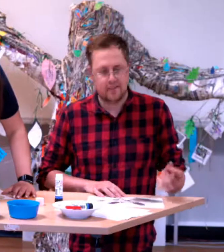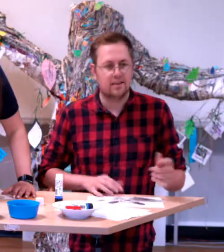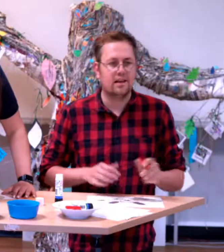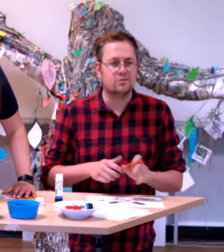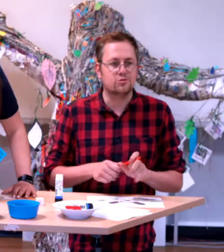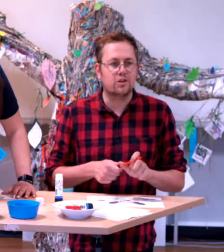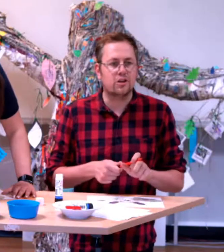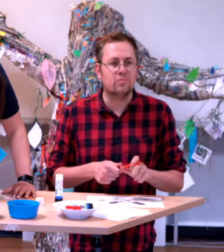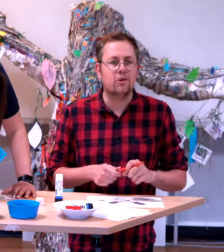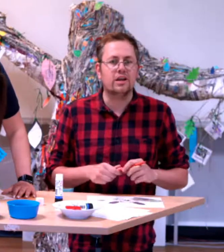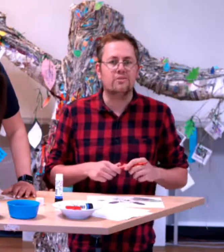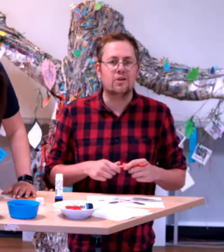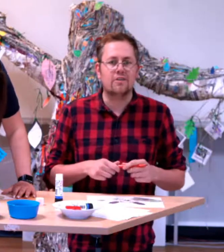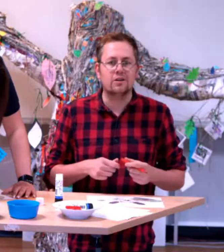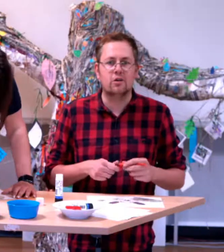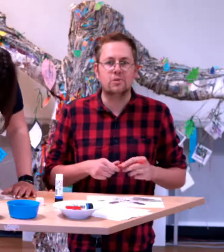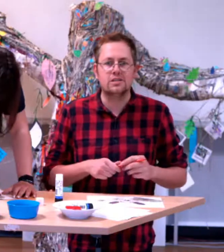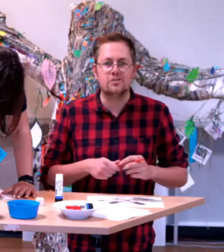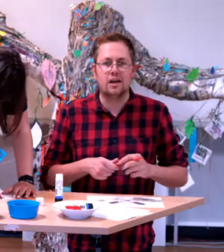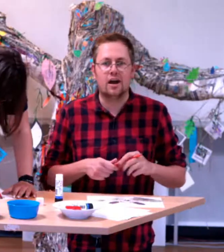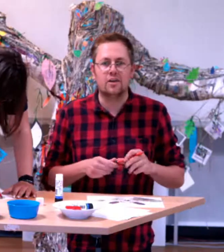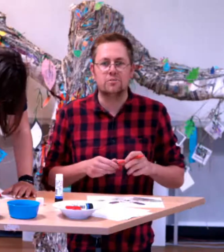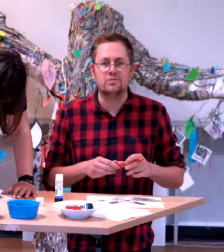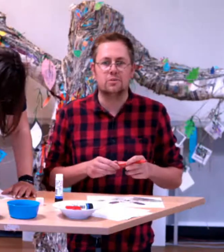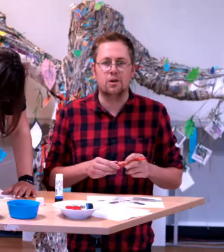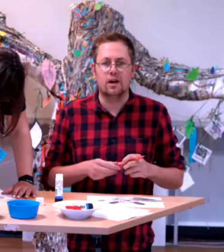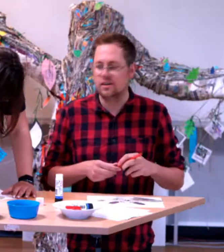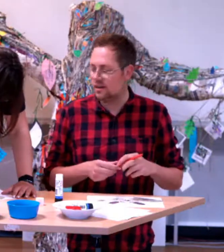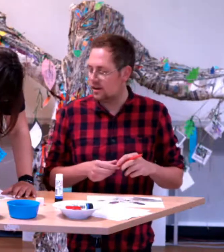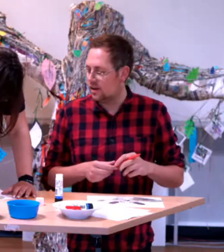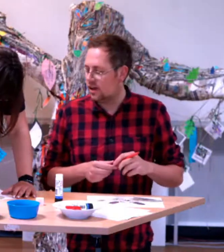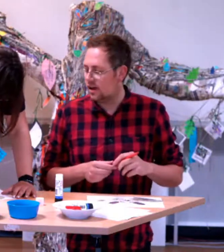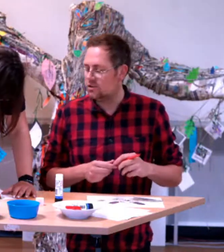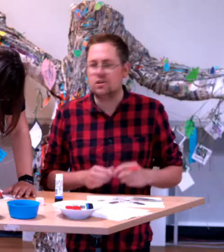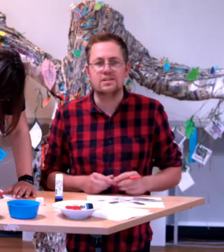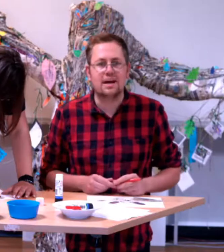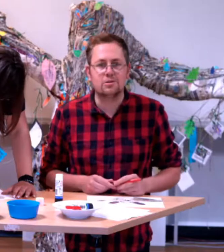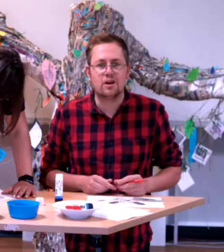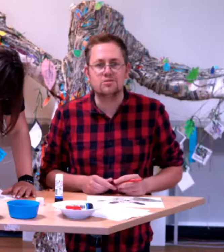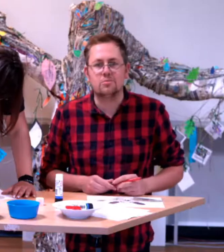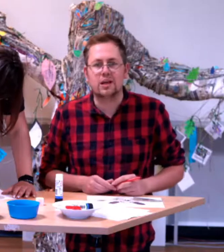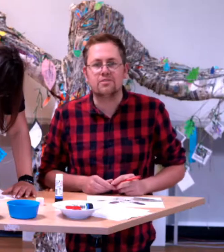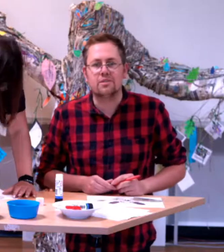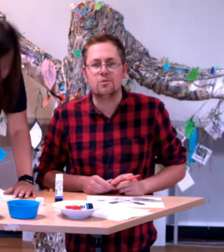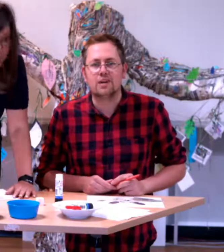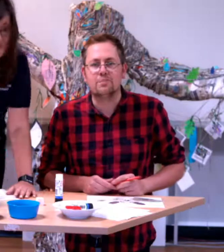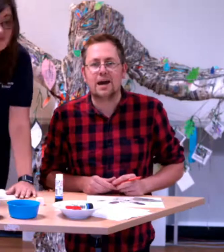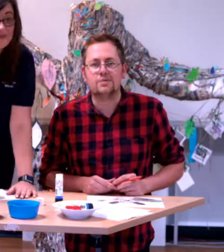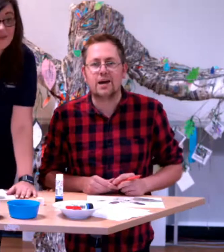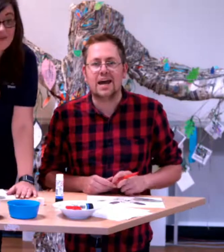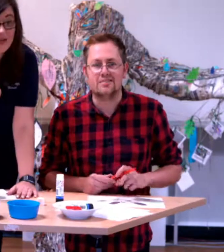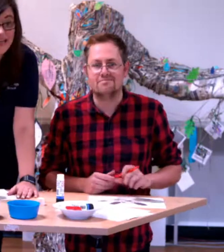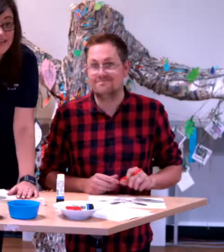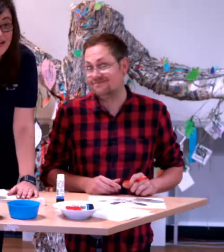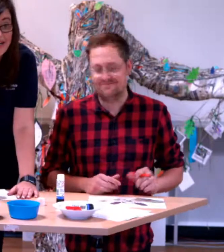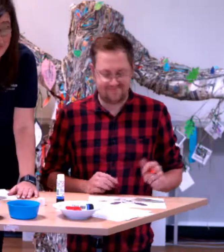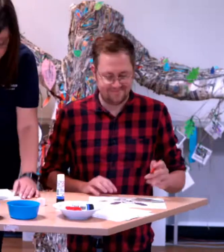I'll probably write. That's also a good point. If you're having a competition at home with someone, you can sabotage them by giving them a really bad pen. Really, really rubbish